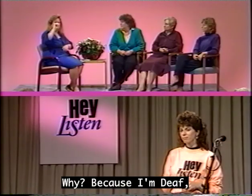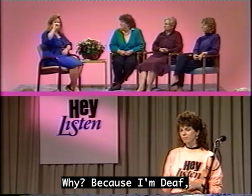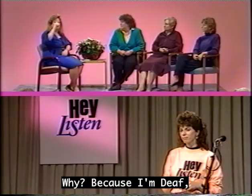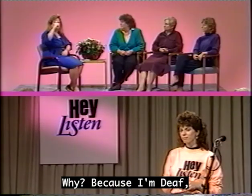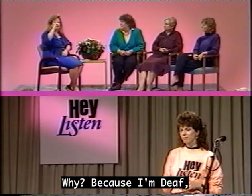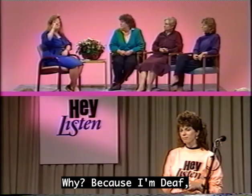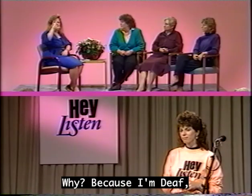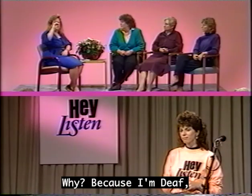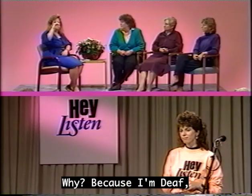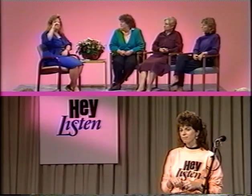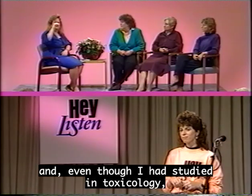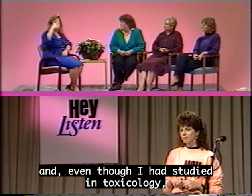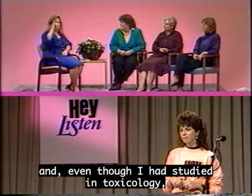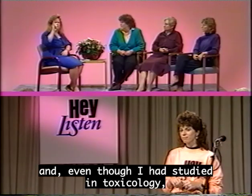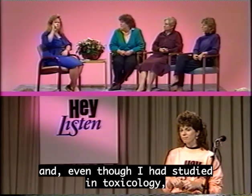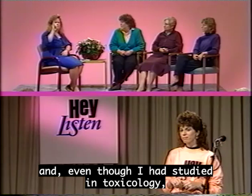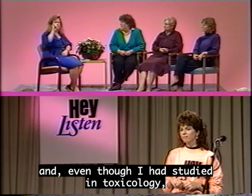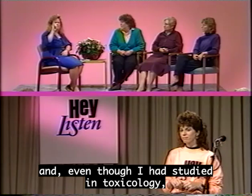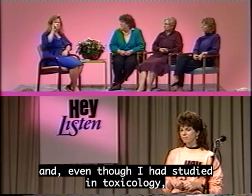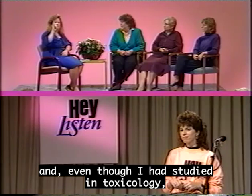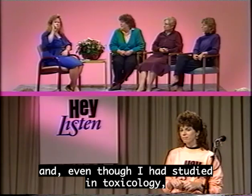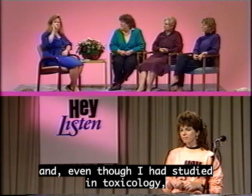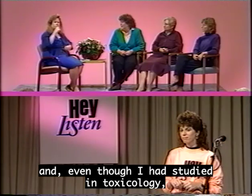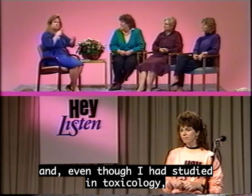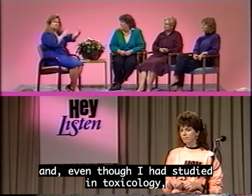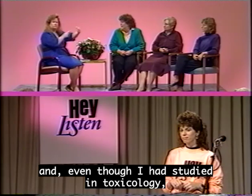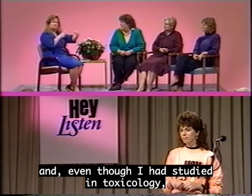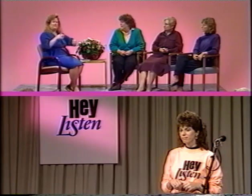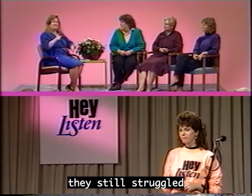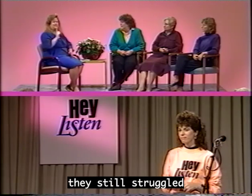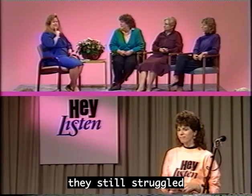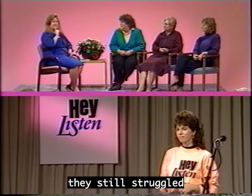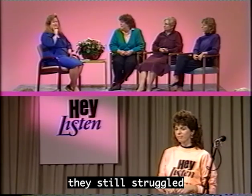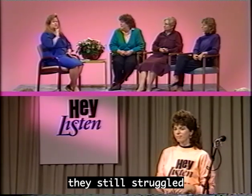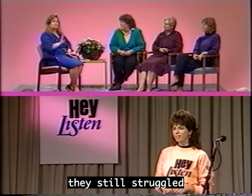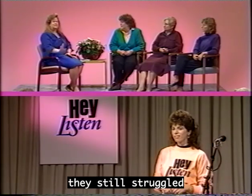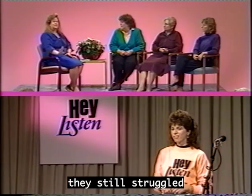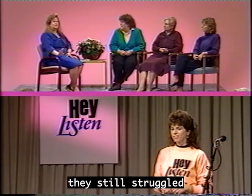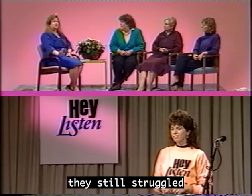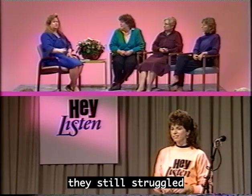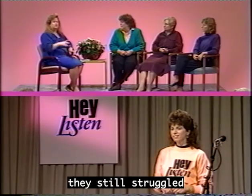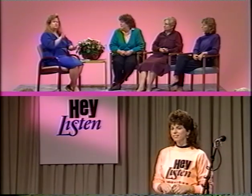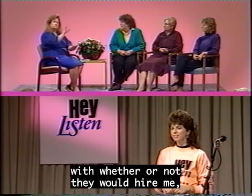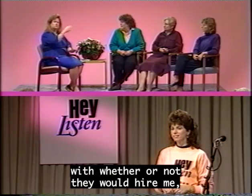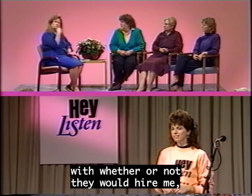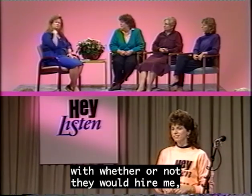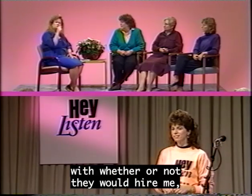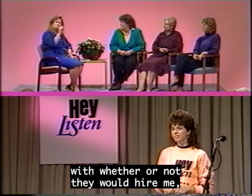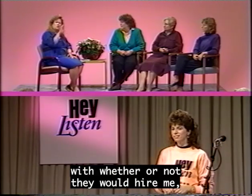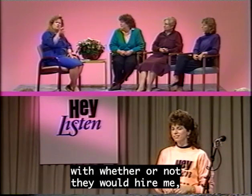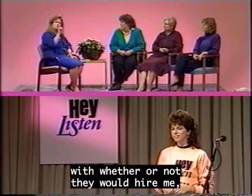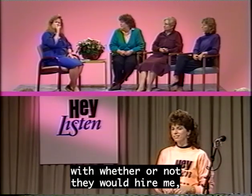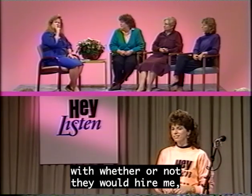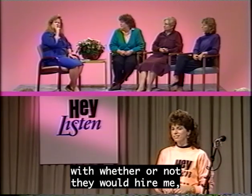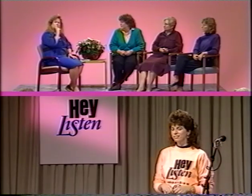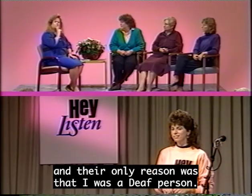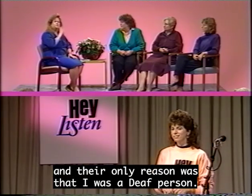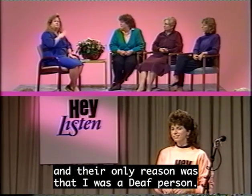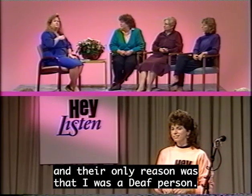I'm deaf. And even though I had studied in toxicology, they still struggled with whether or not they would hire me, and their only reason was that I was a